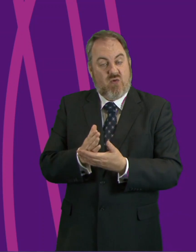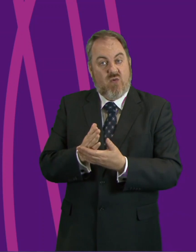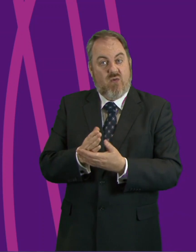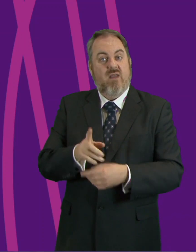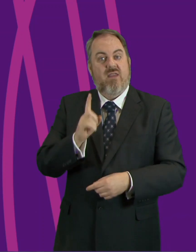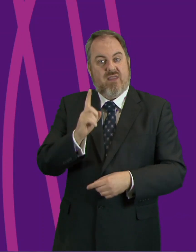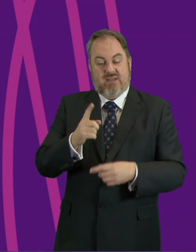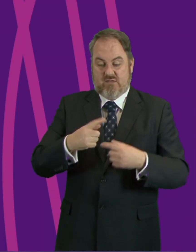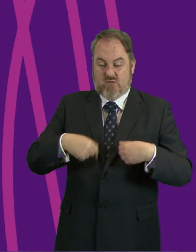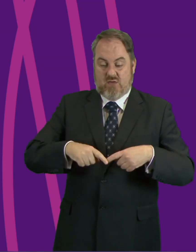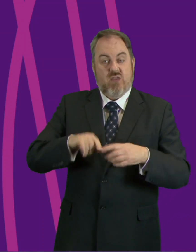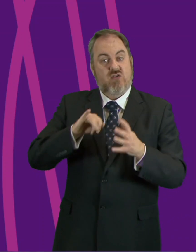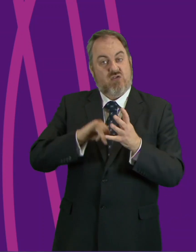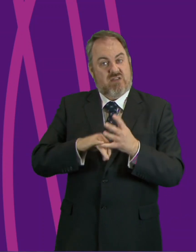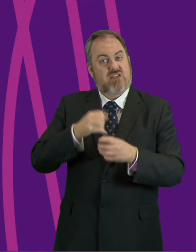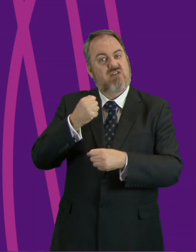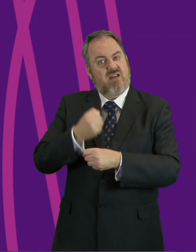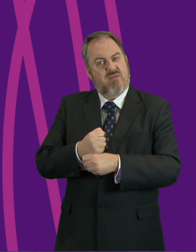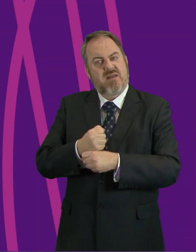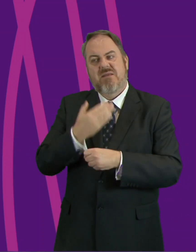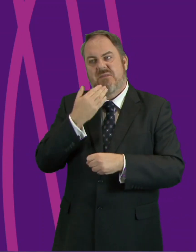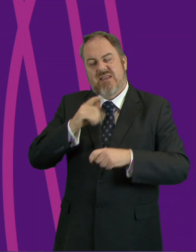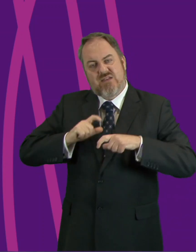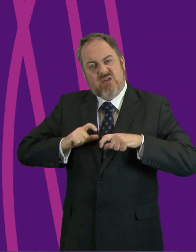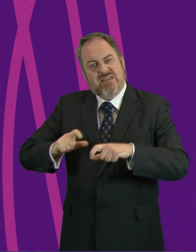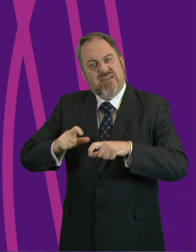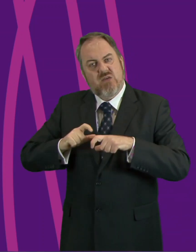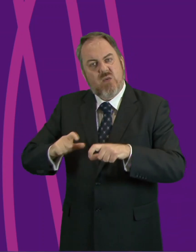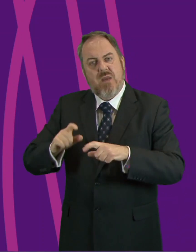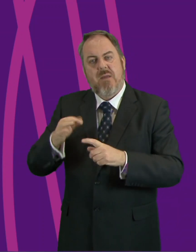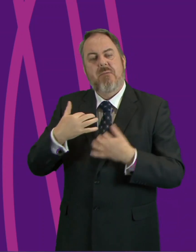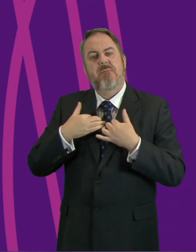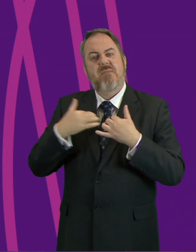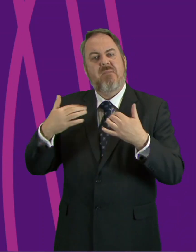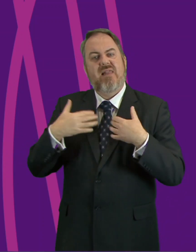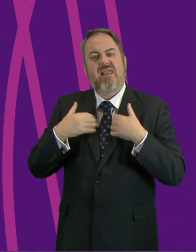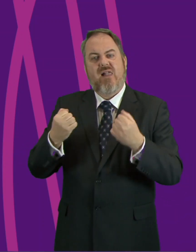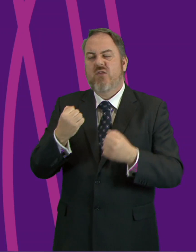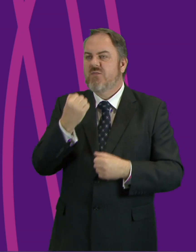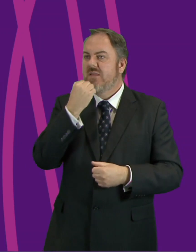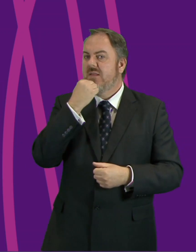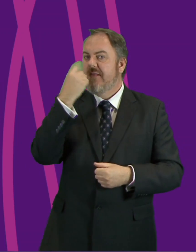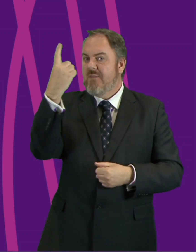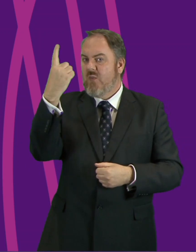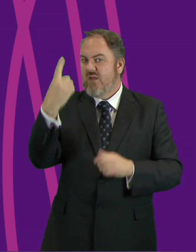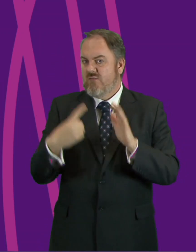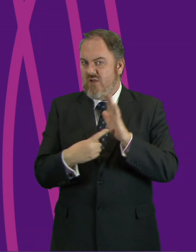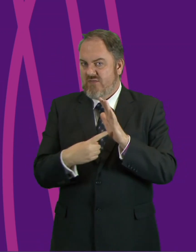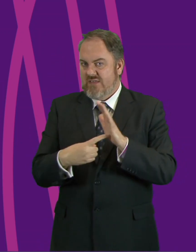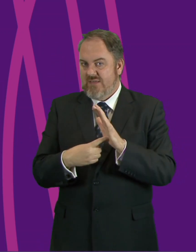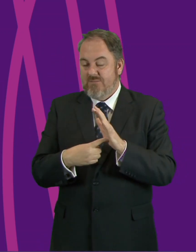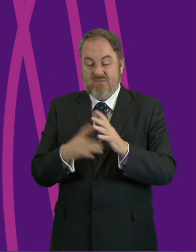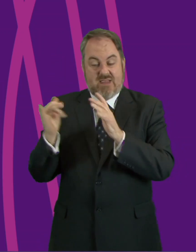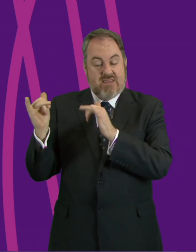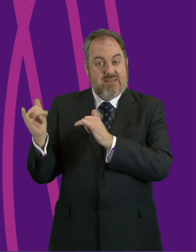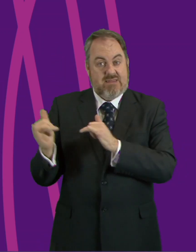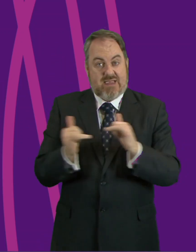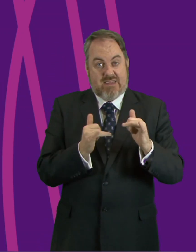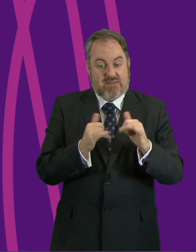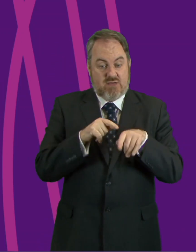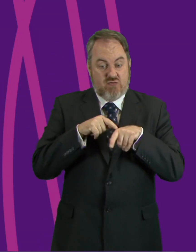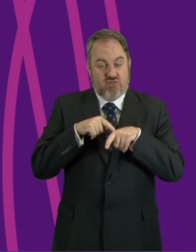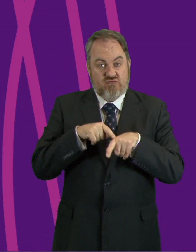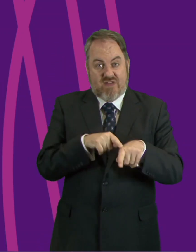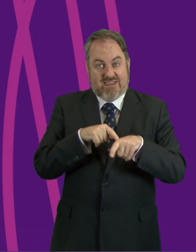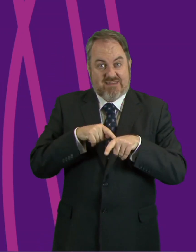the Scottish Government to continue to put public health first. Test, trace and isolate is now clearly stated as